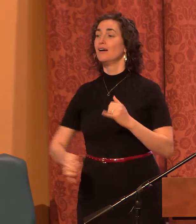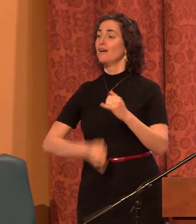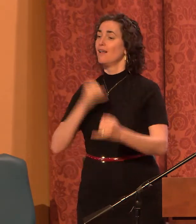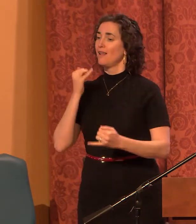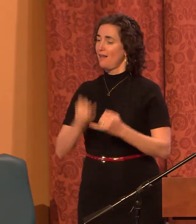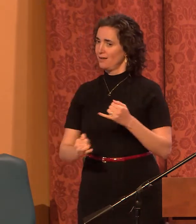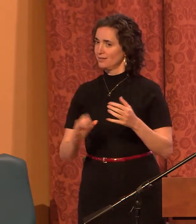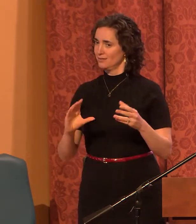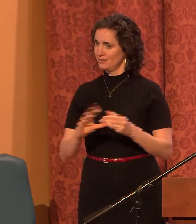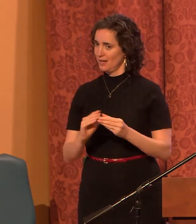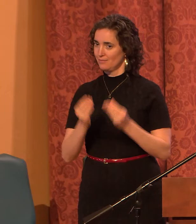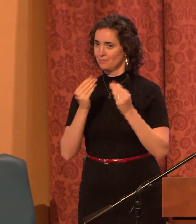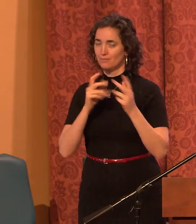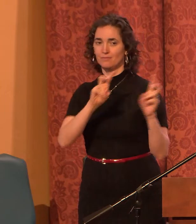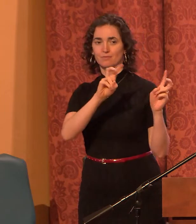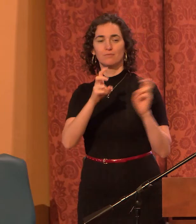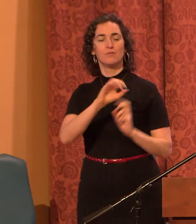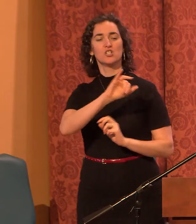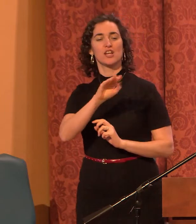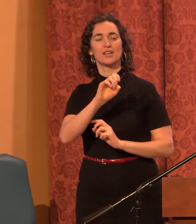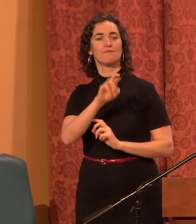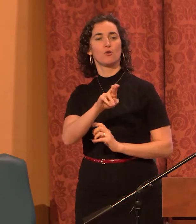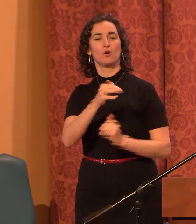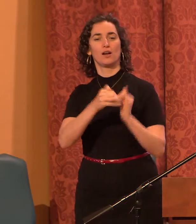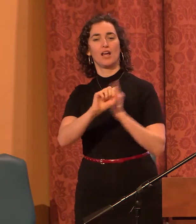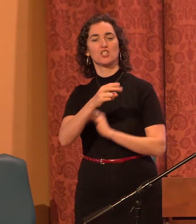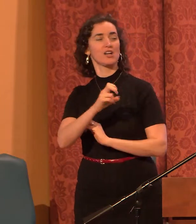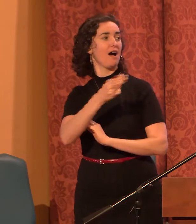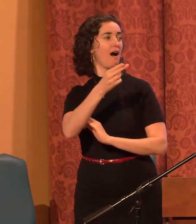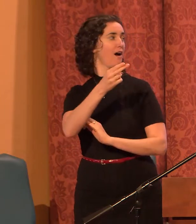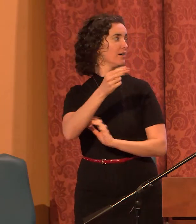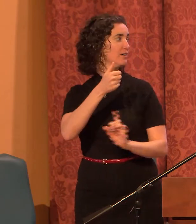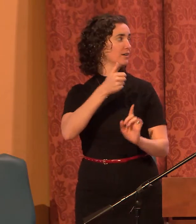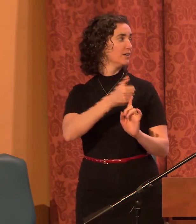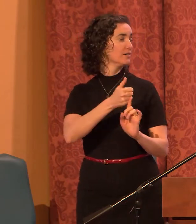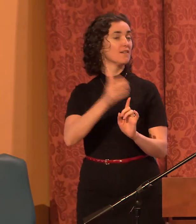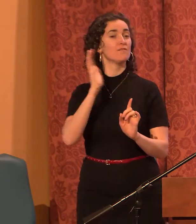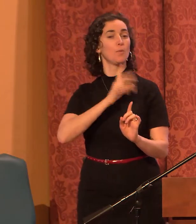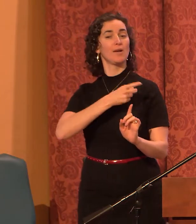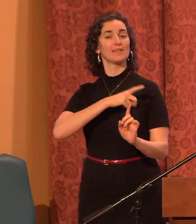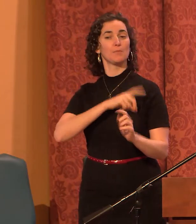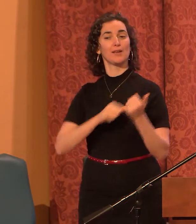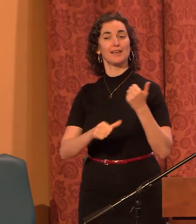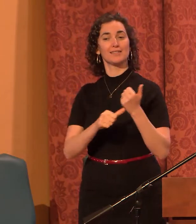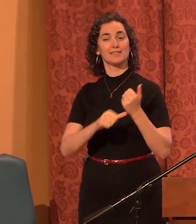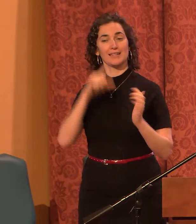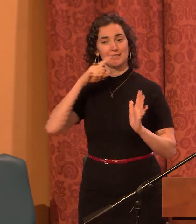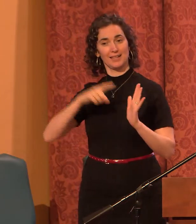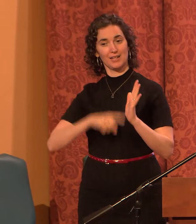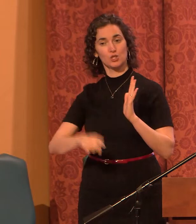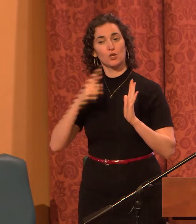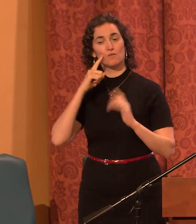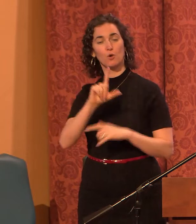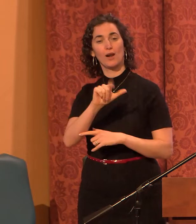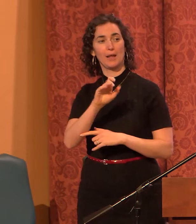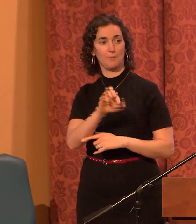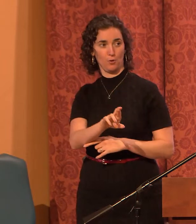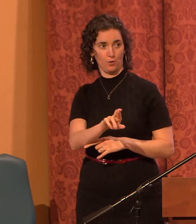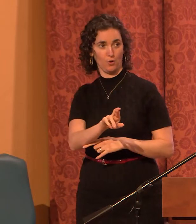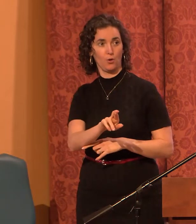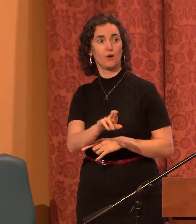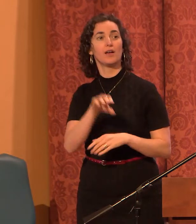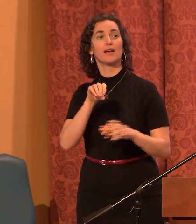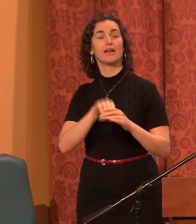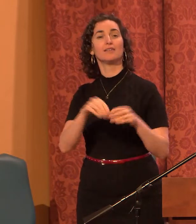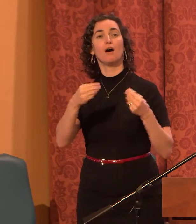would like to quote Jennifer Shihai, former Deputy Assistant Secretary of Labor in